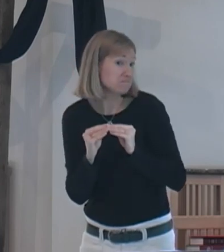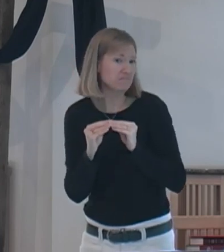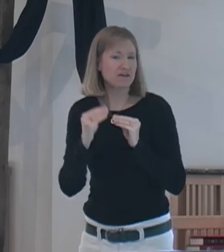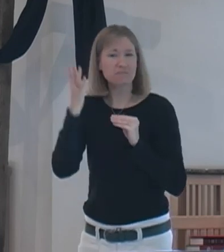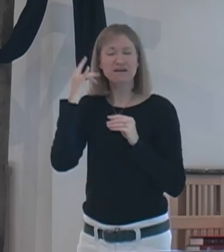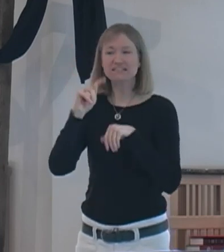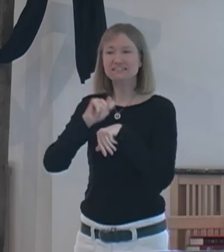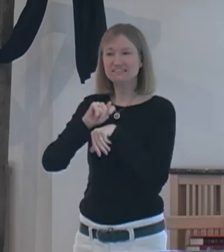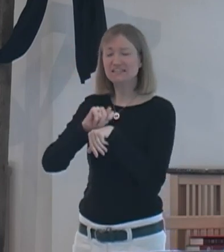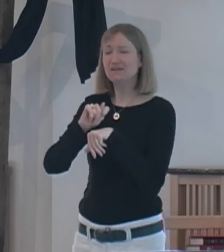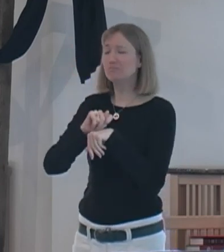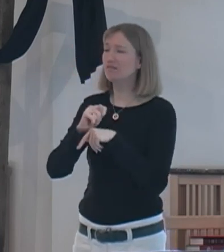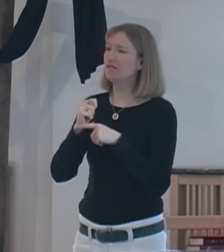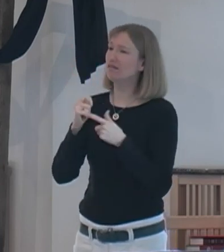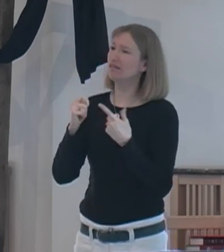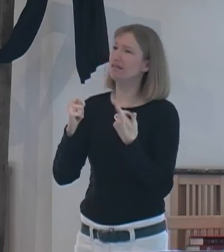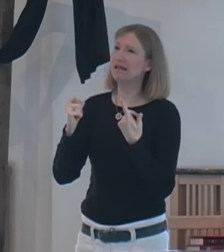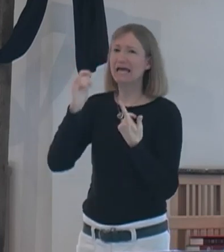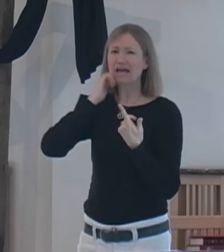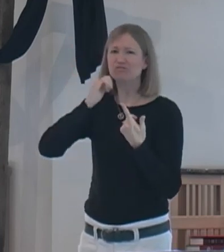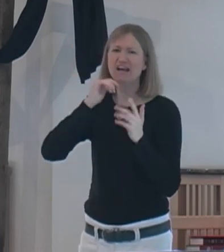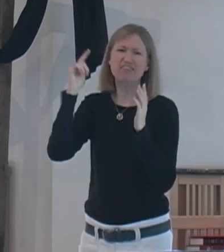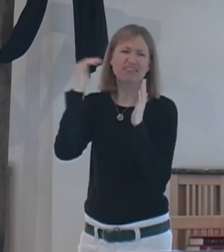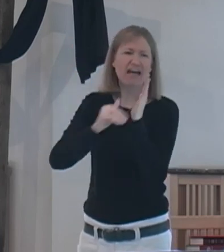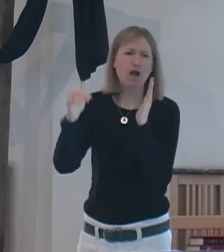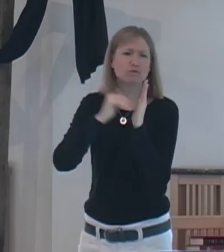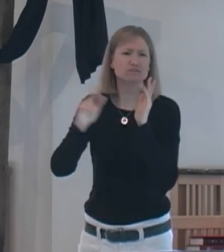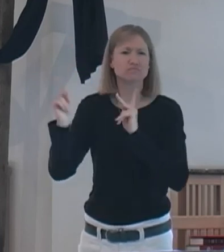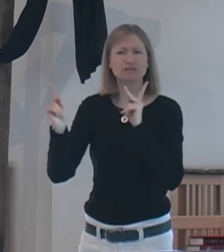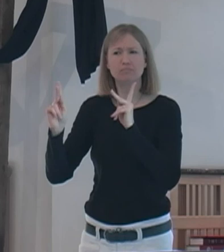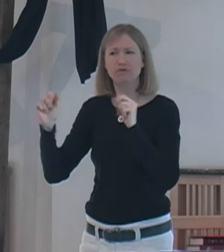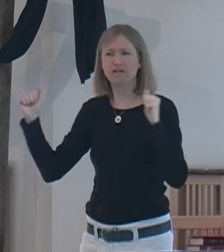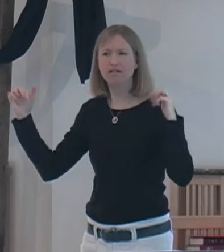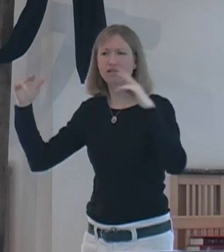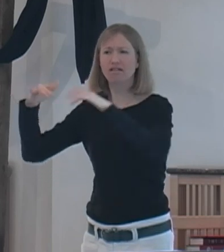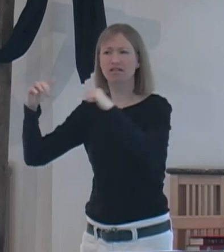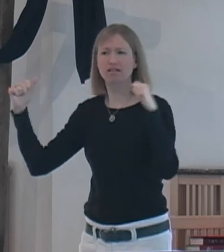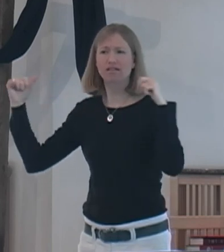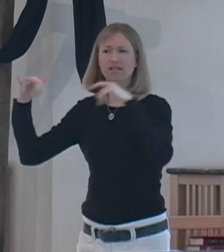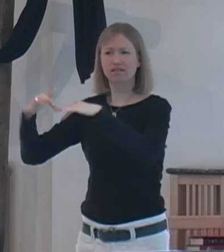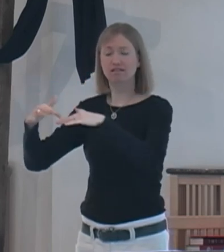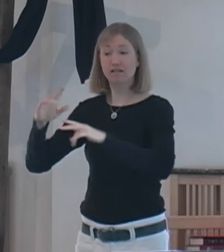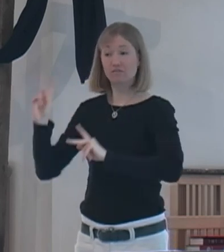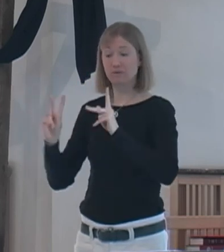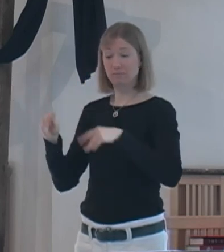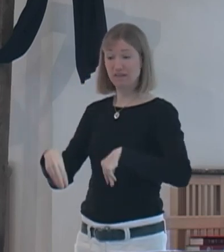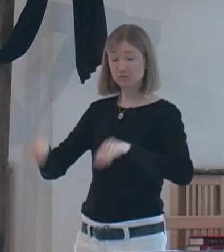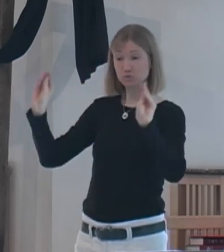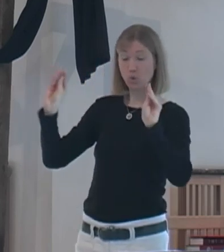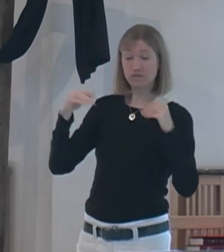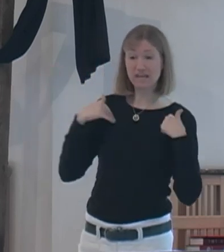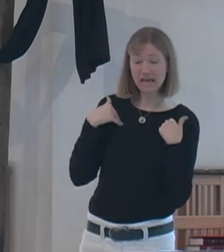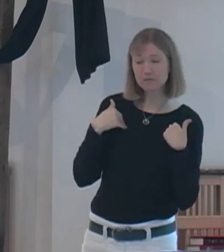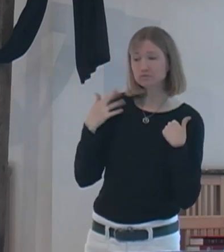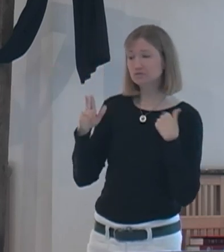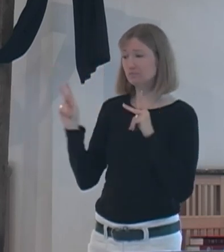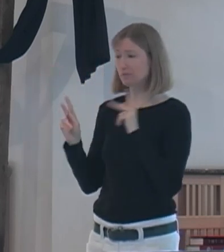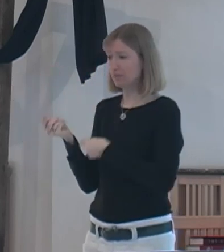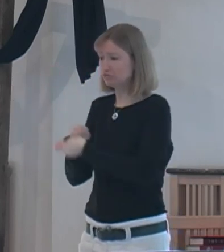visited by thousands of worshipers every day, the business of those who sold the animals and changed the money was a pretty